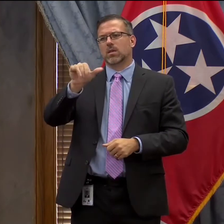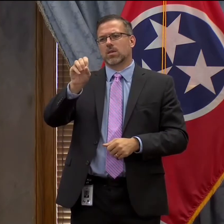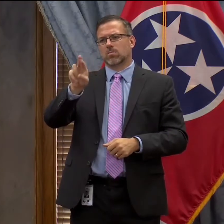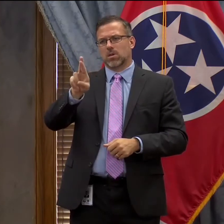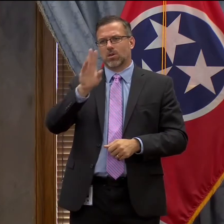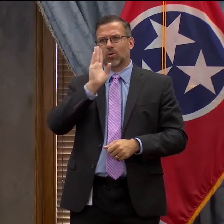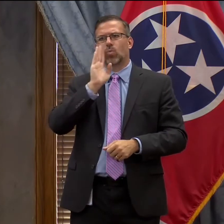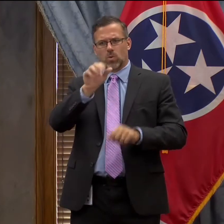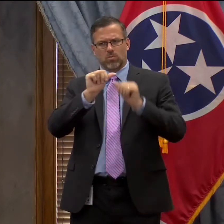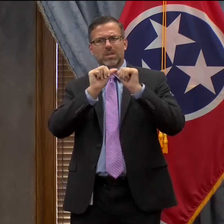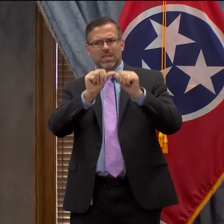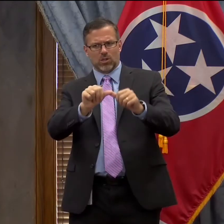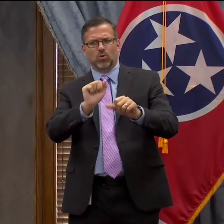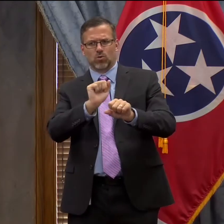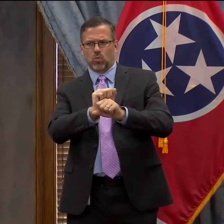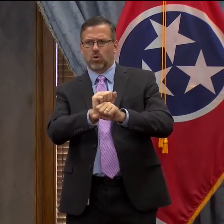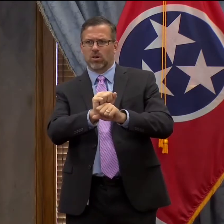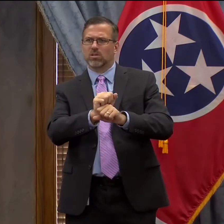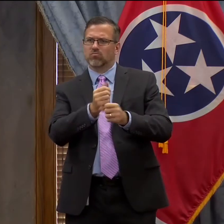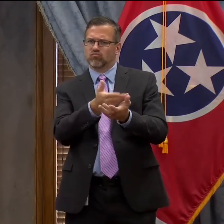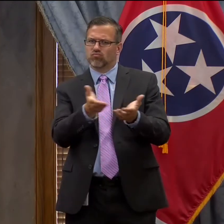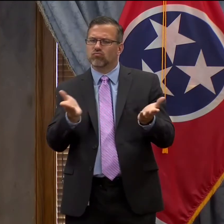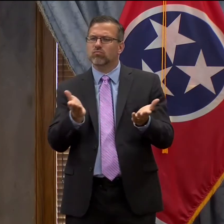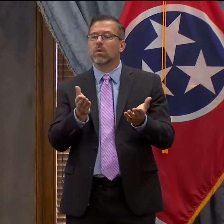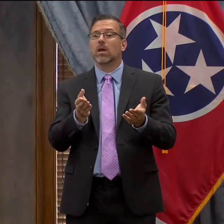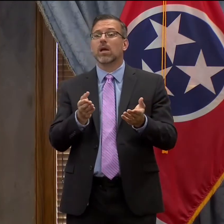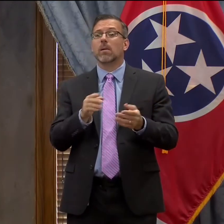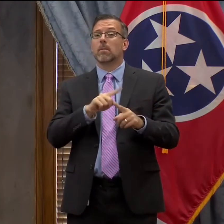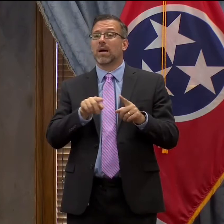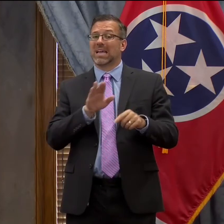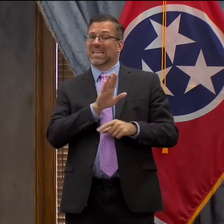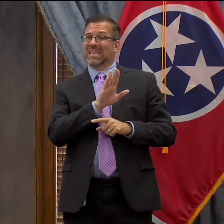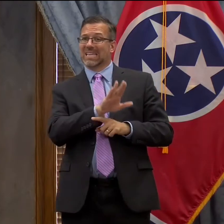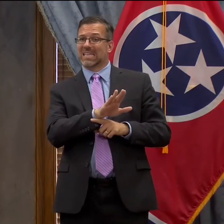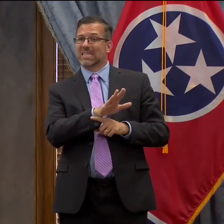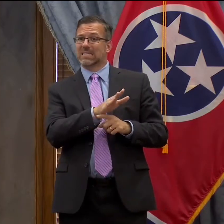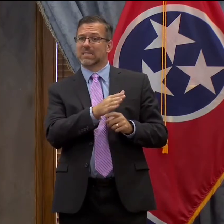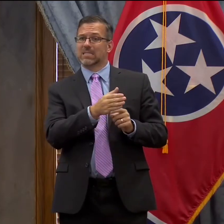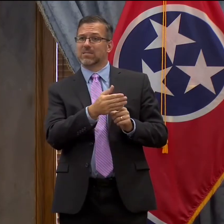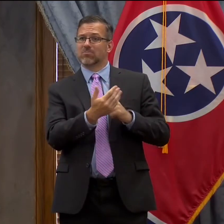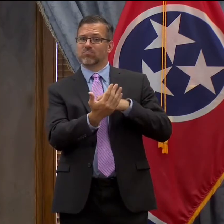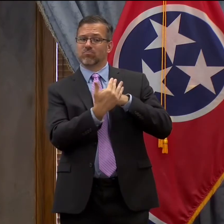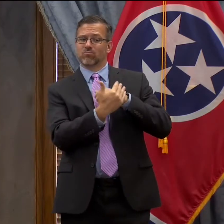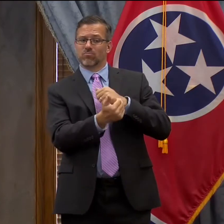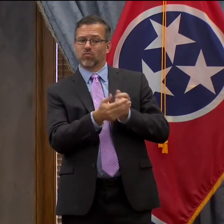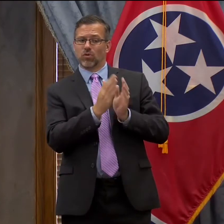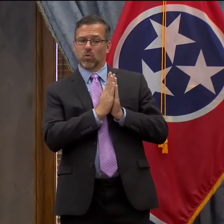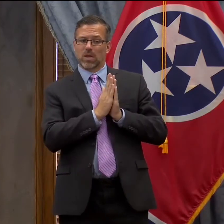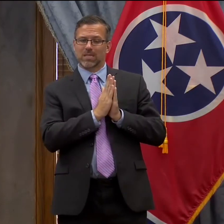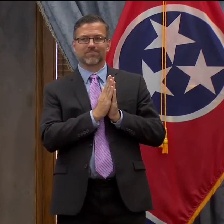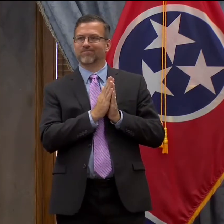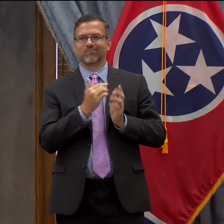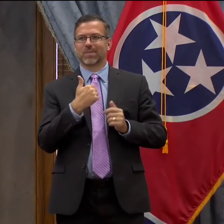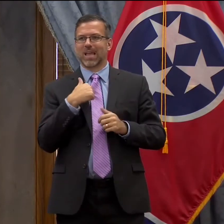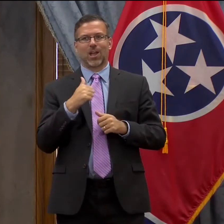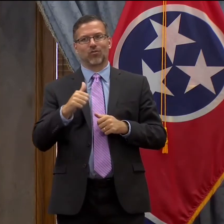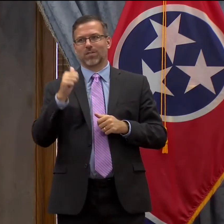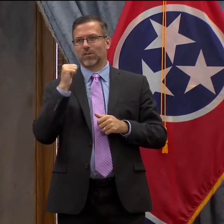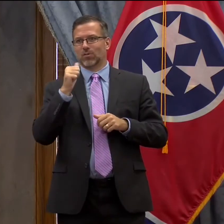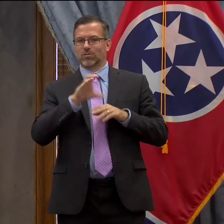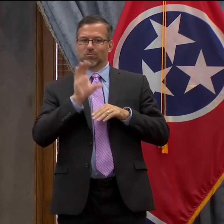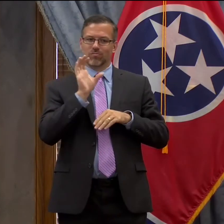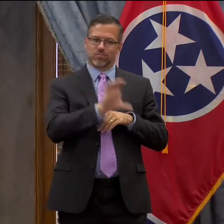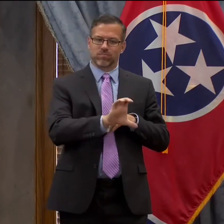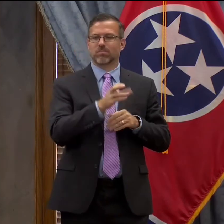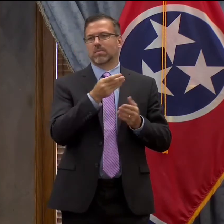so. But the current request is not, I'm not going to fund the current request as